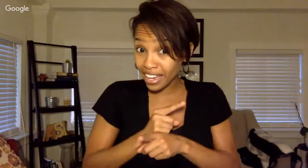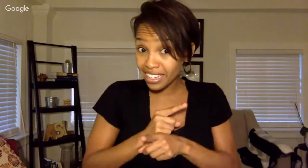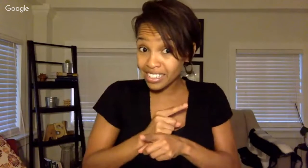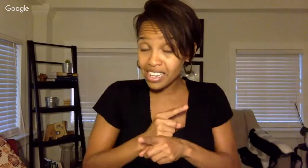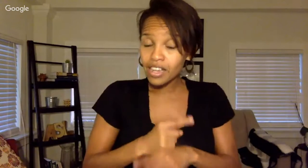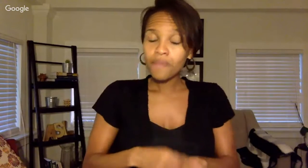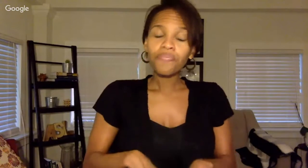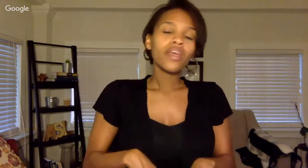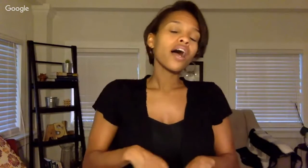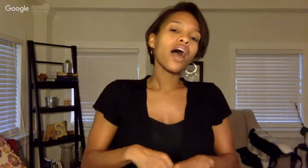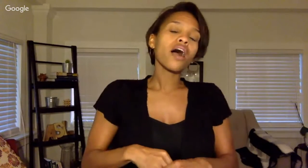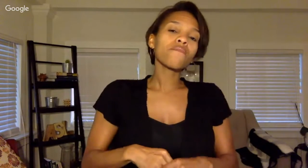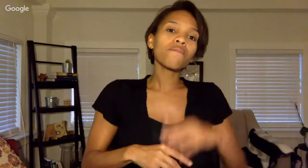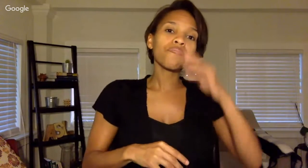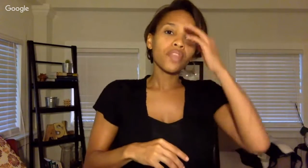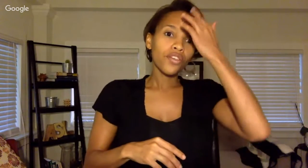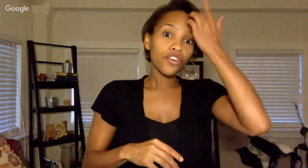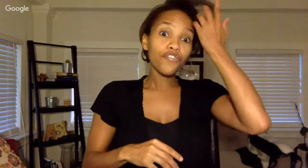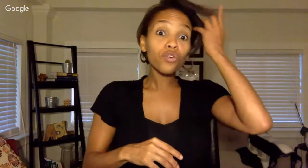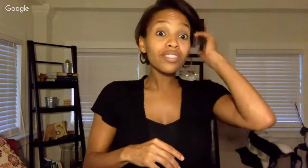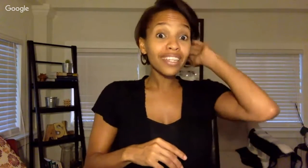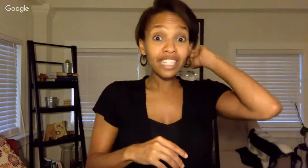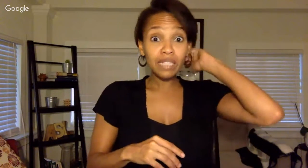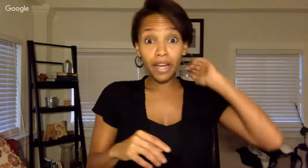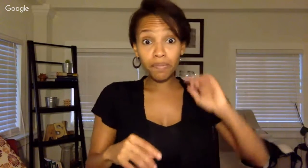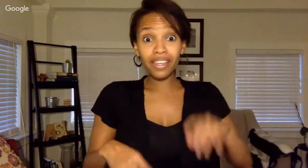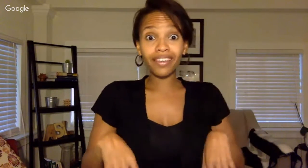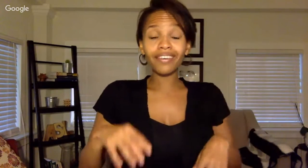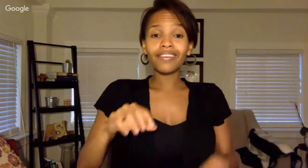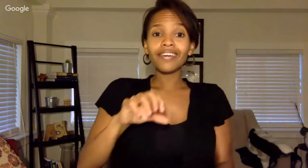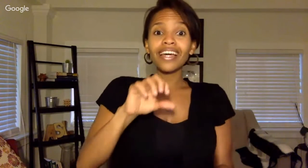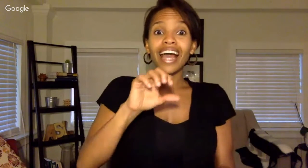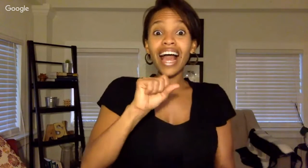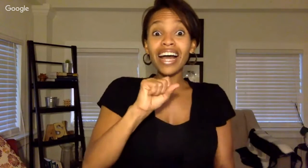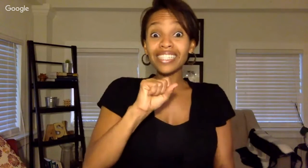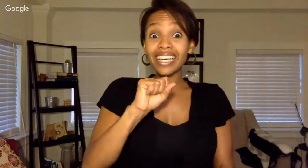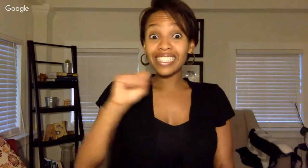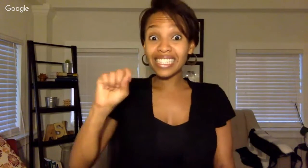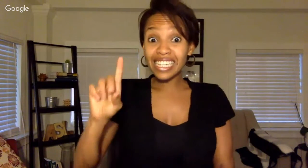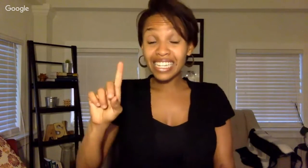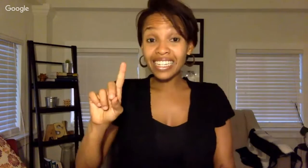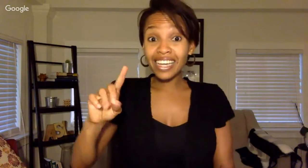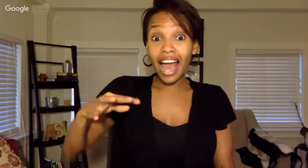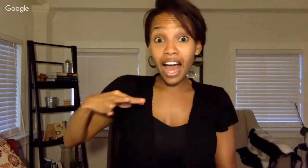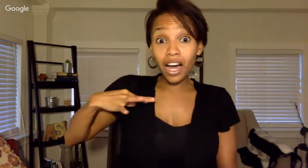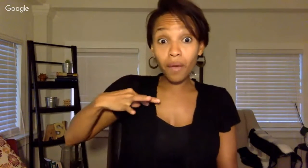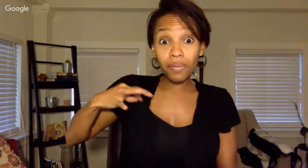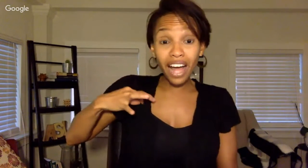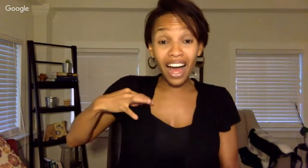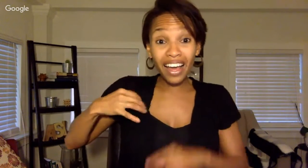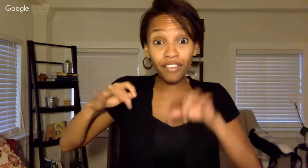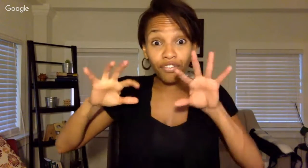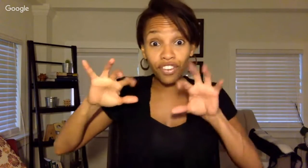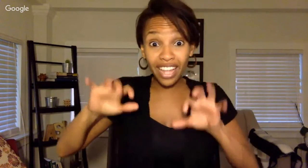right? The full sentence might be SSD apply, fill